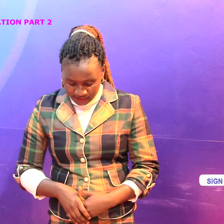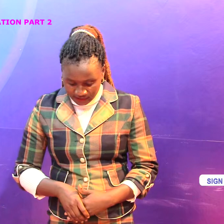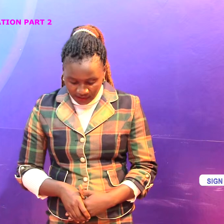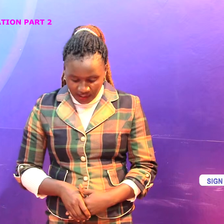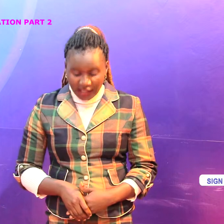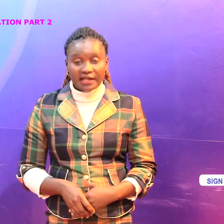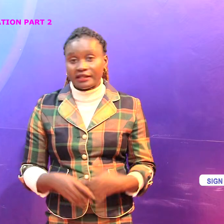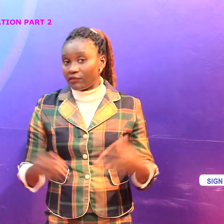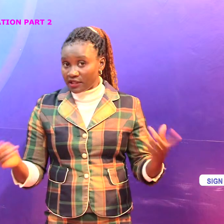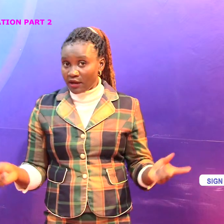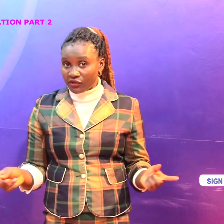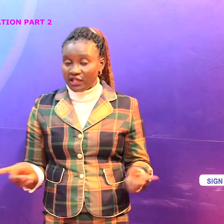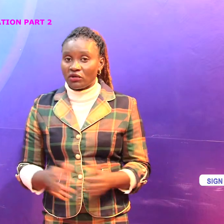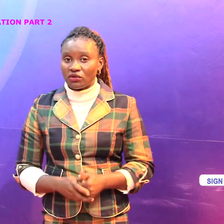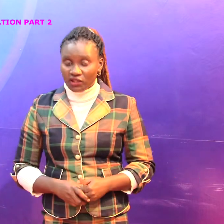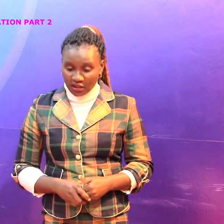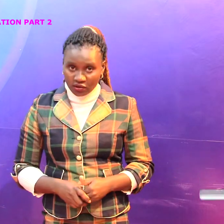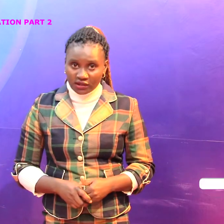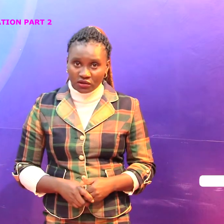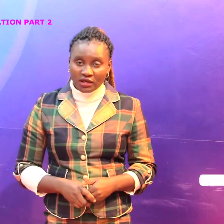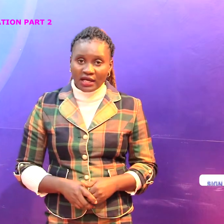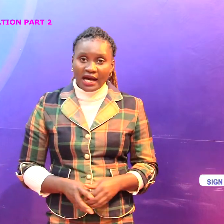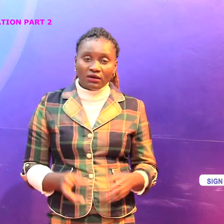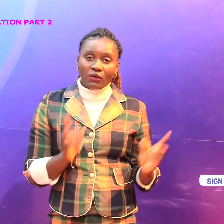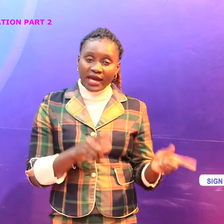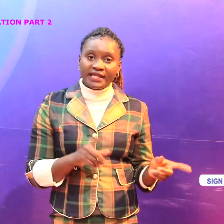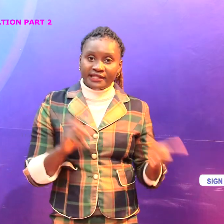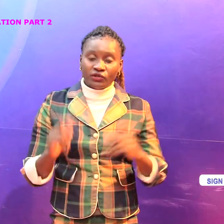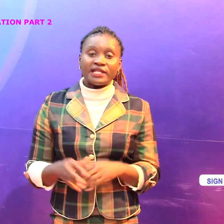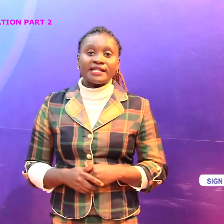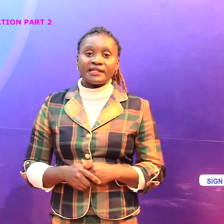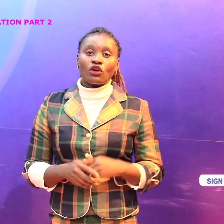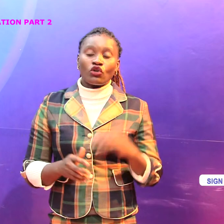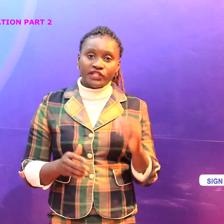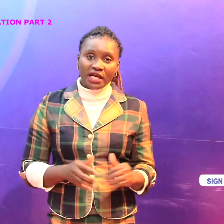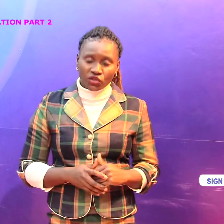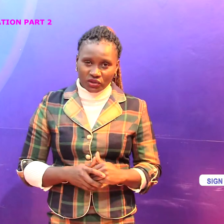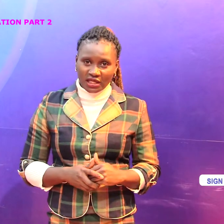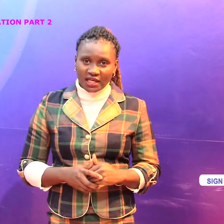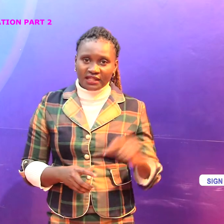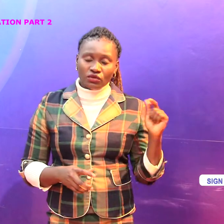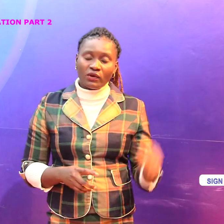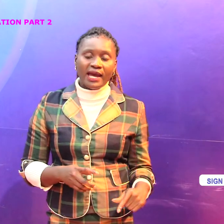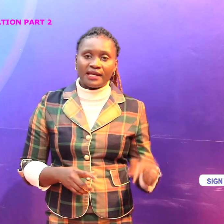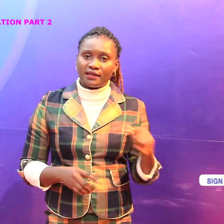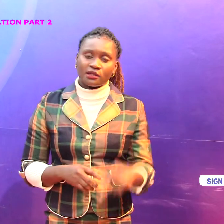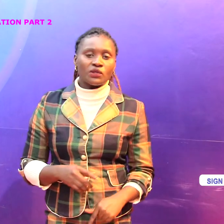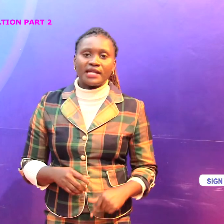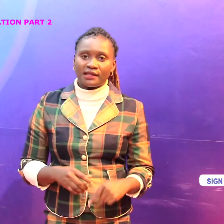questions. Here are some examples that we want to check on. So when is used as conjunction. When is used as